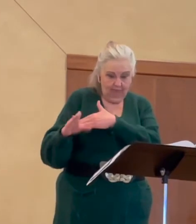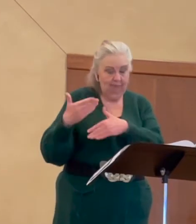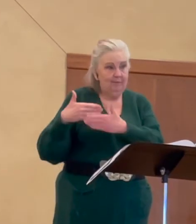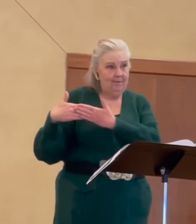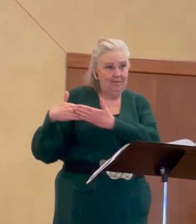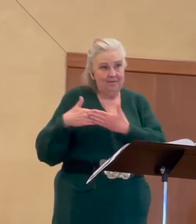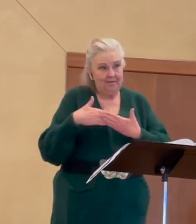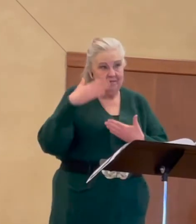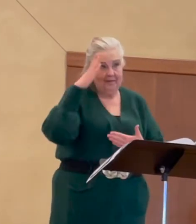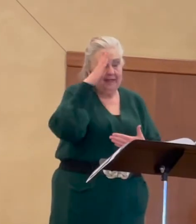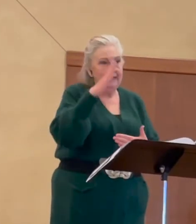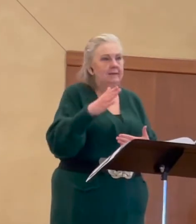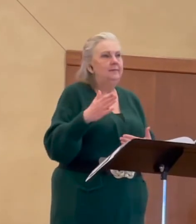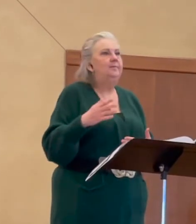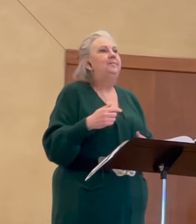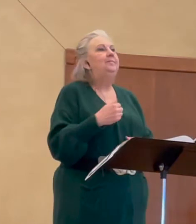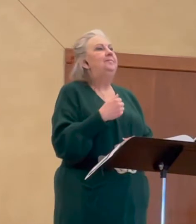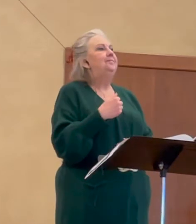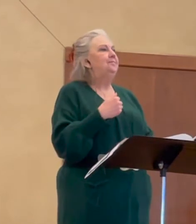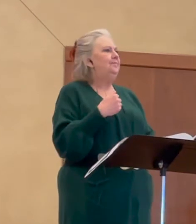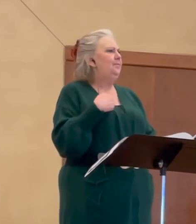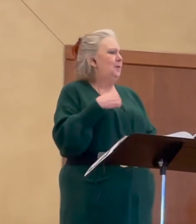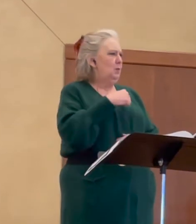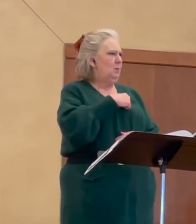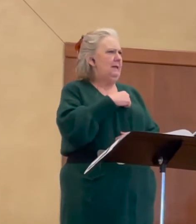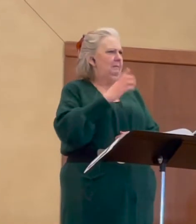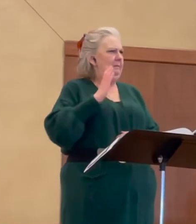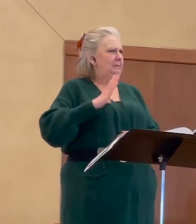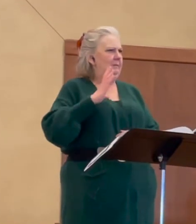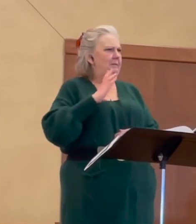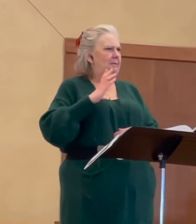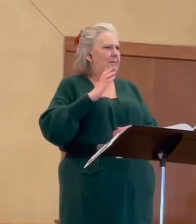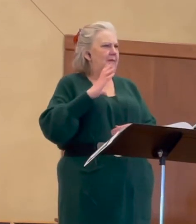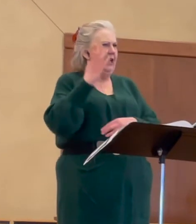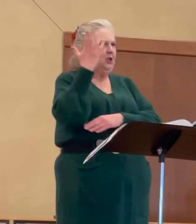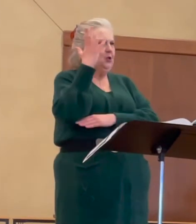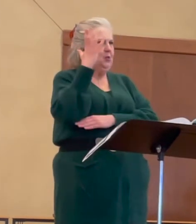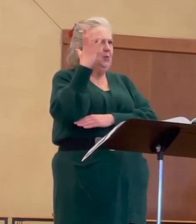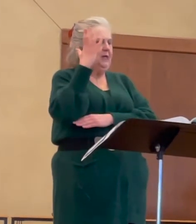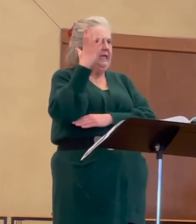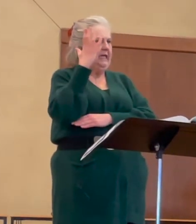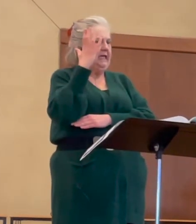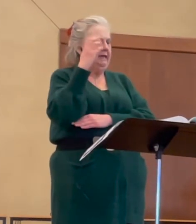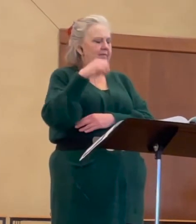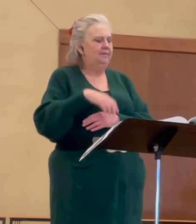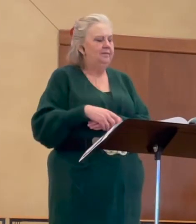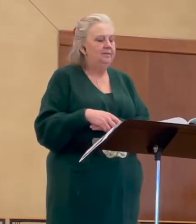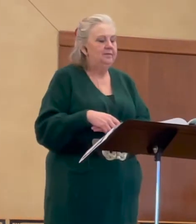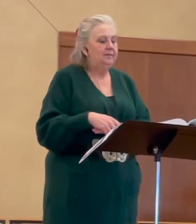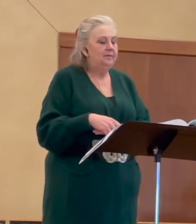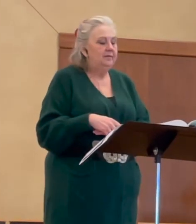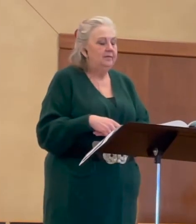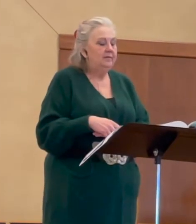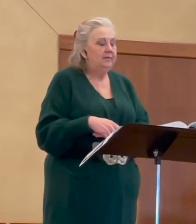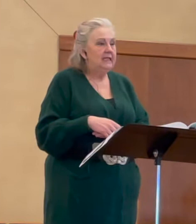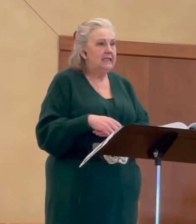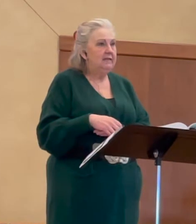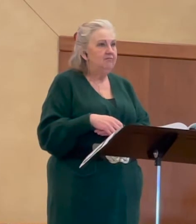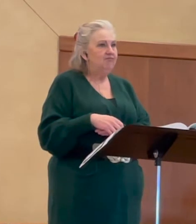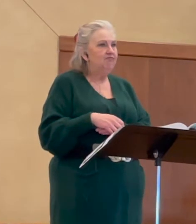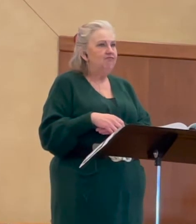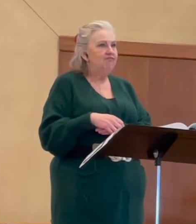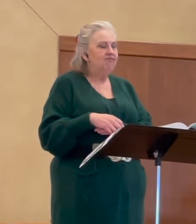Now, we had a tree in our backyard, and it was buried in our backyard. That was part of the